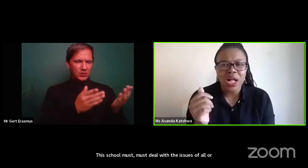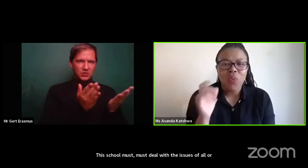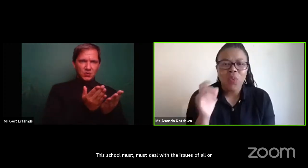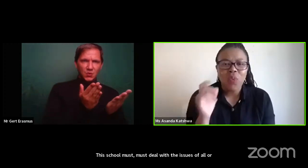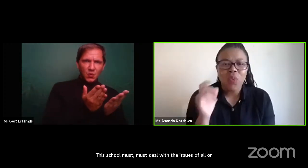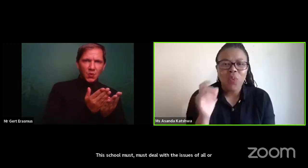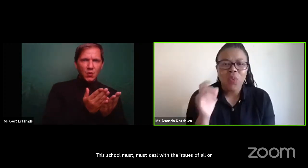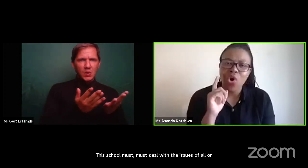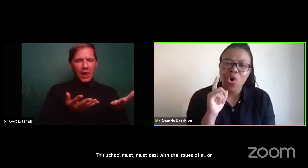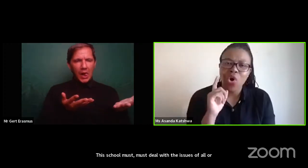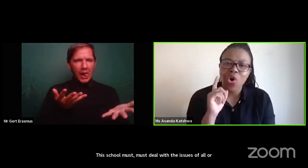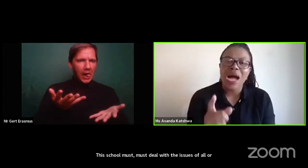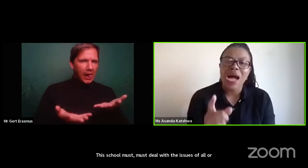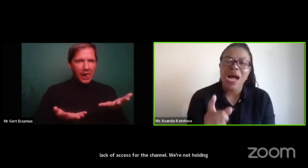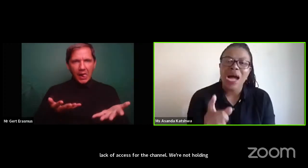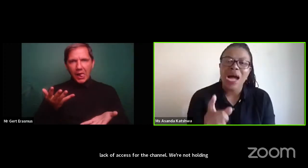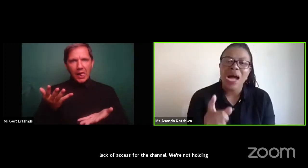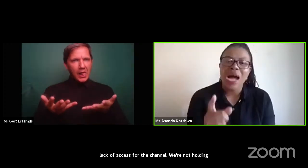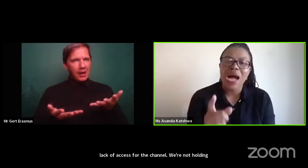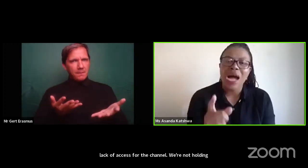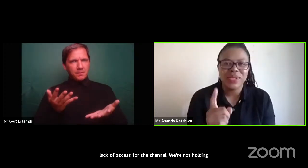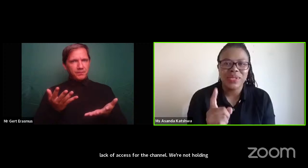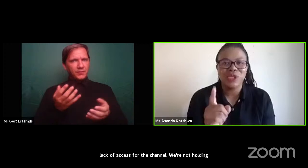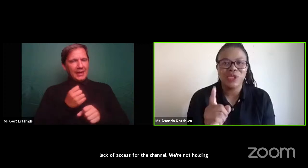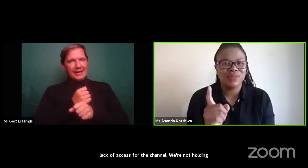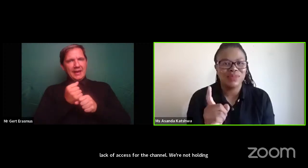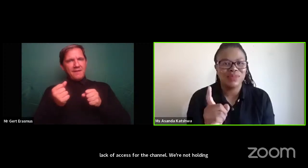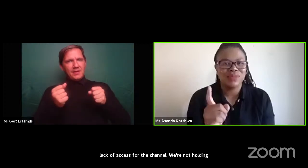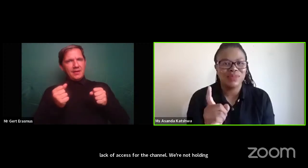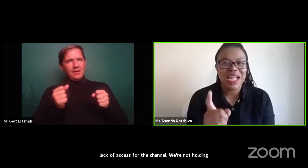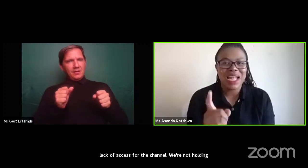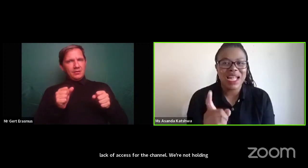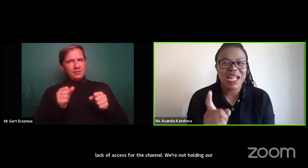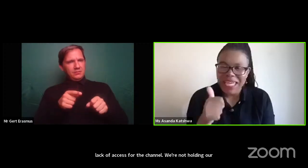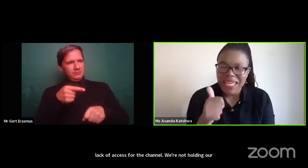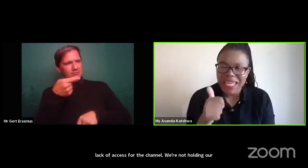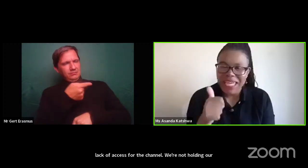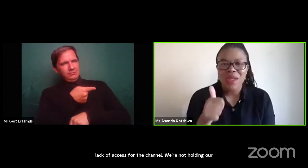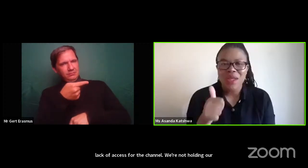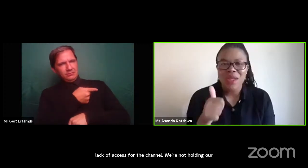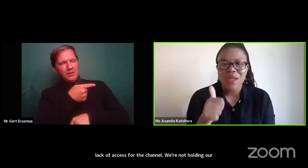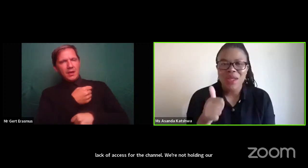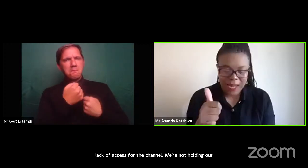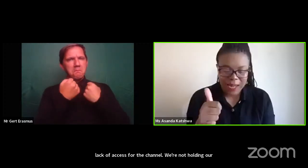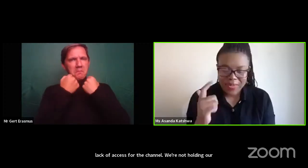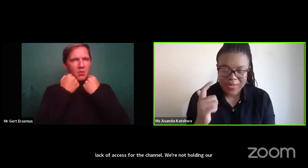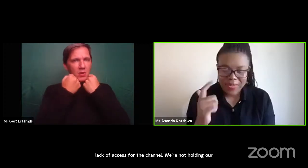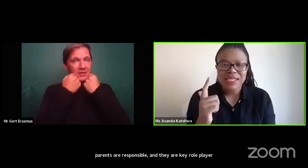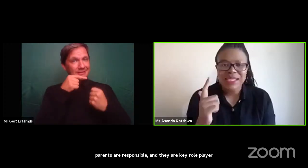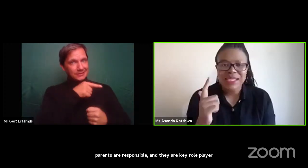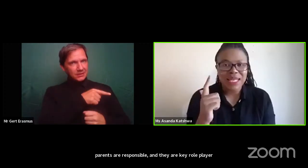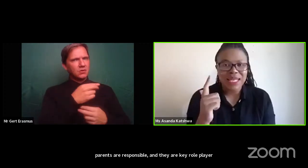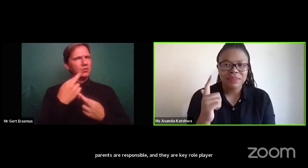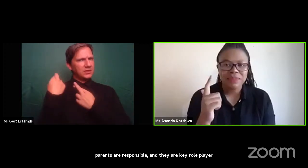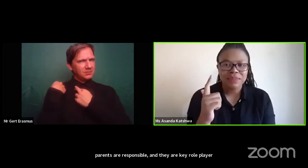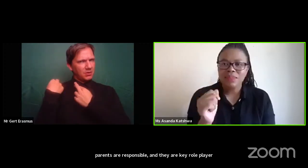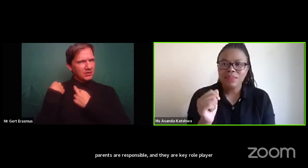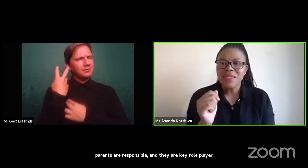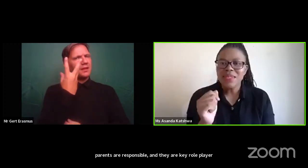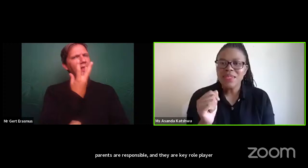child. We are not holding our parents responsible, and they are a key role player.